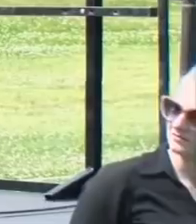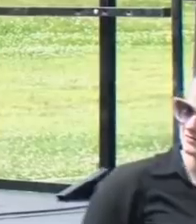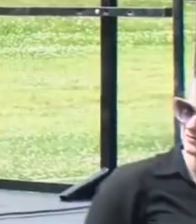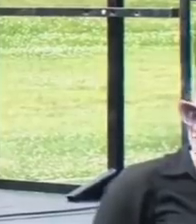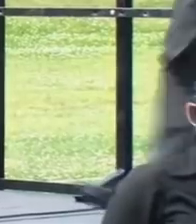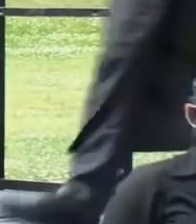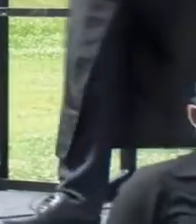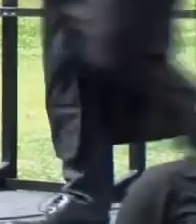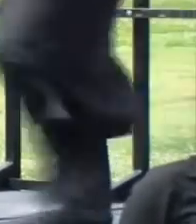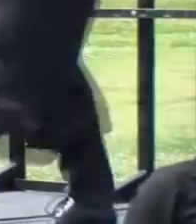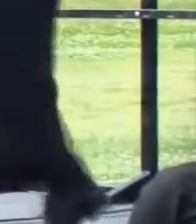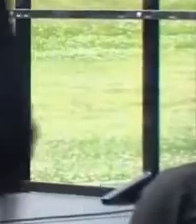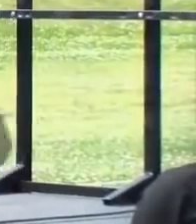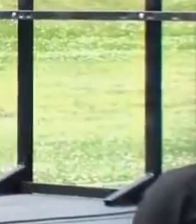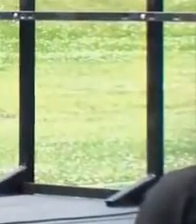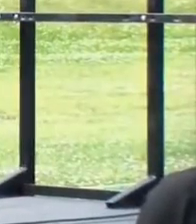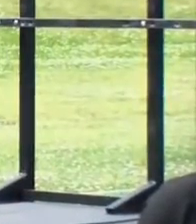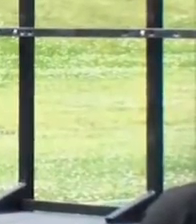Jackson Bakolka,